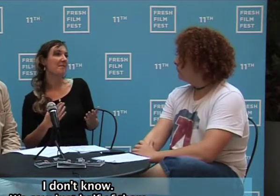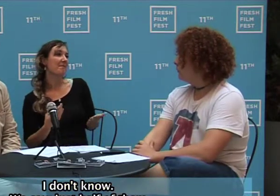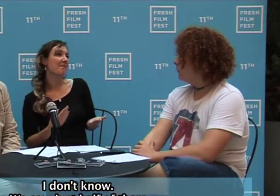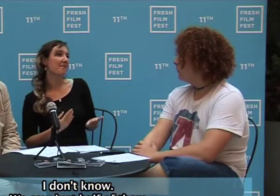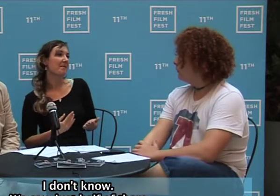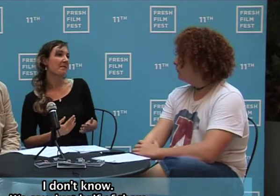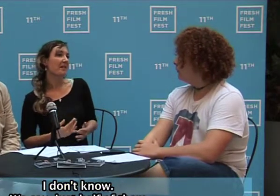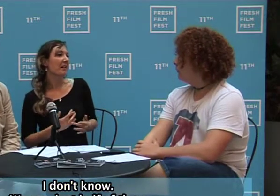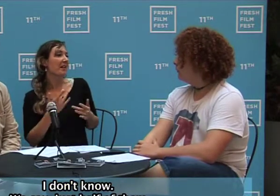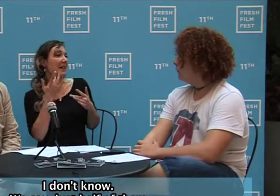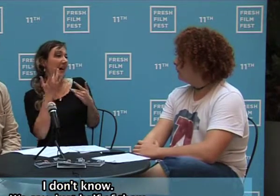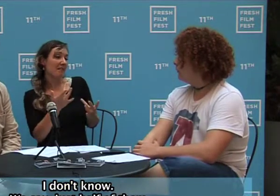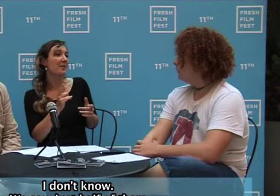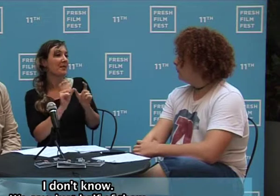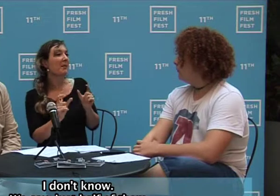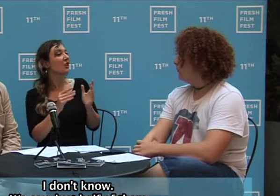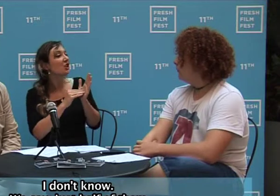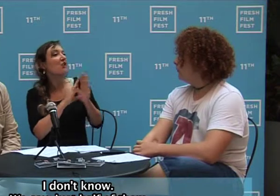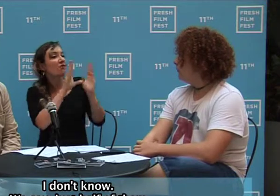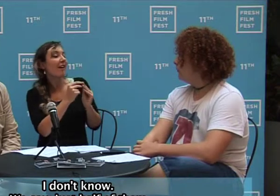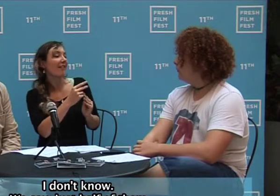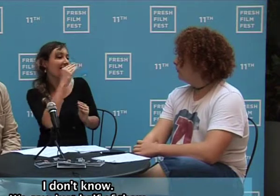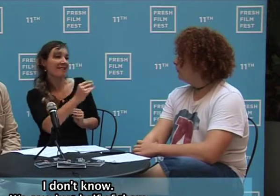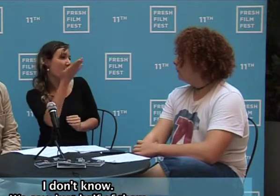them. We've only seen half of them, so.